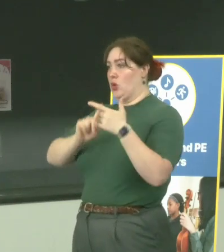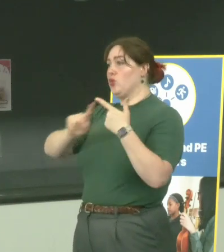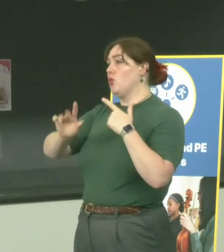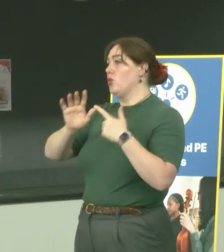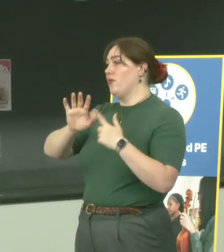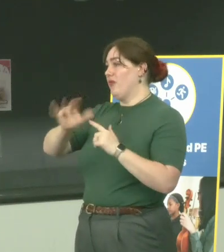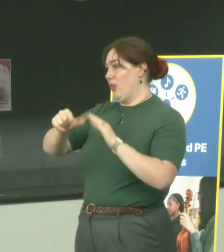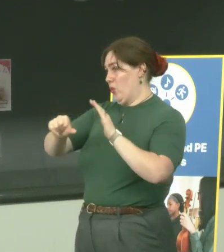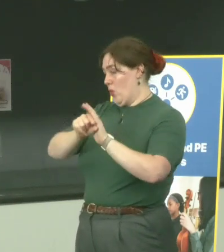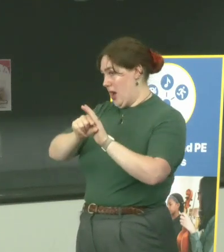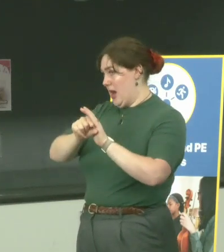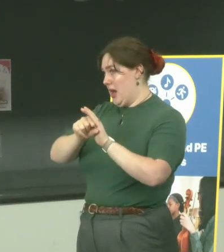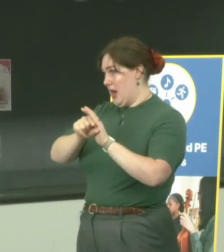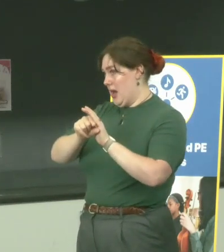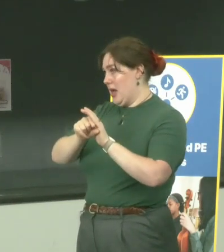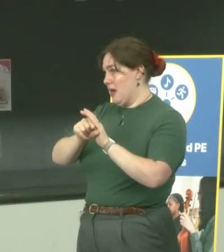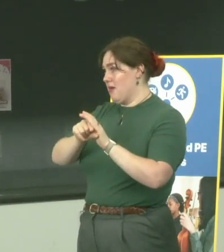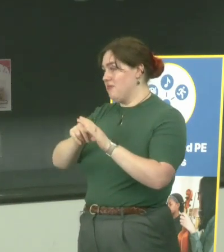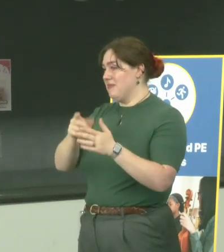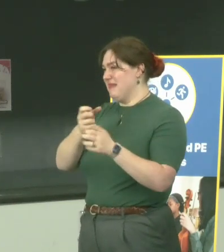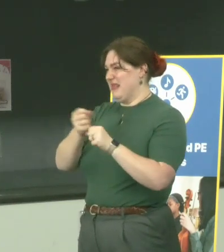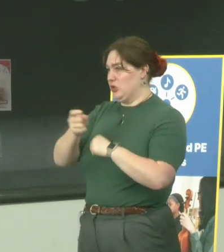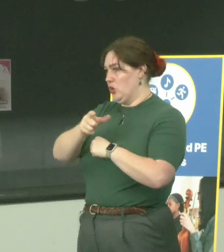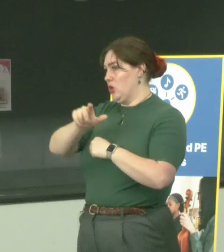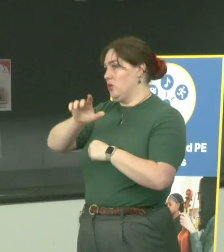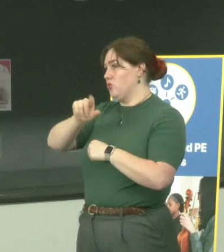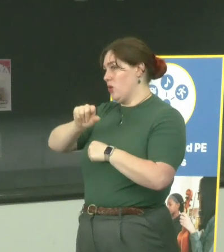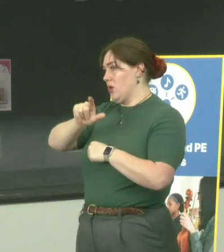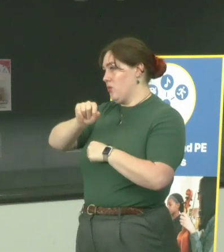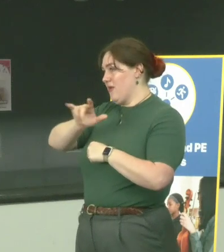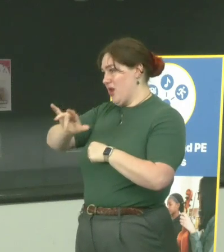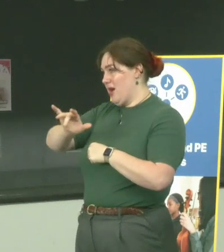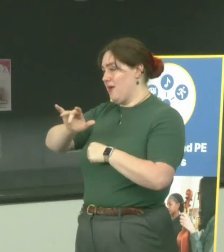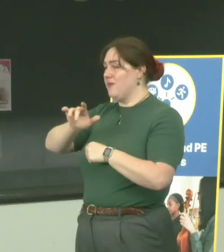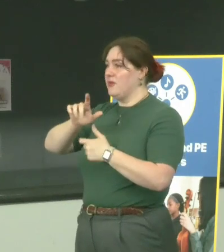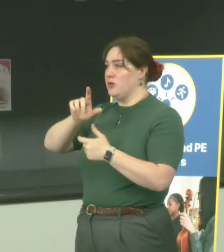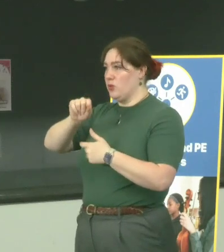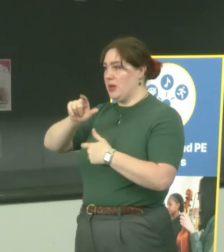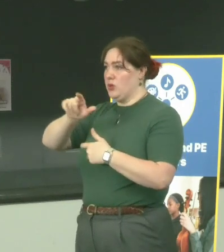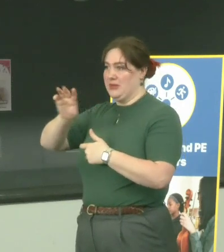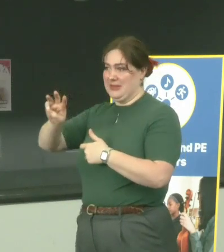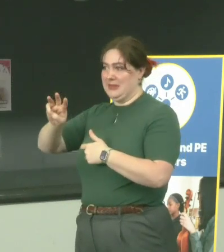K through five students in 25-26. So